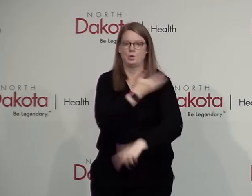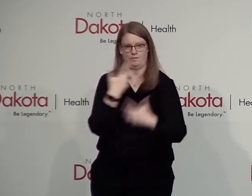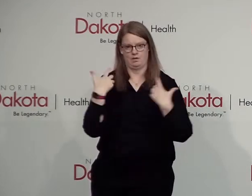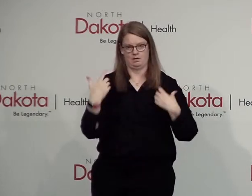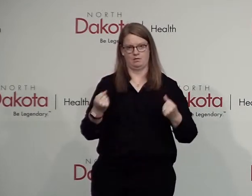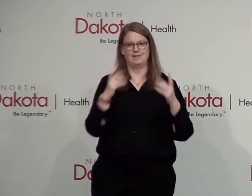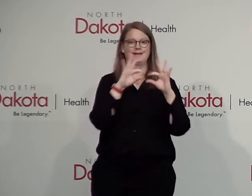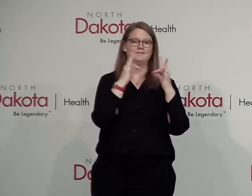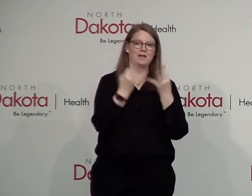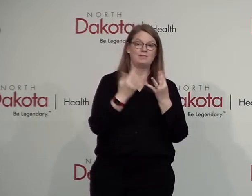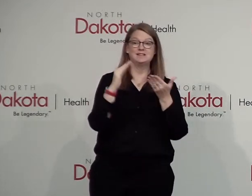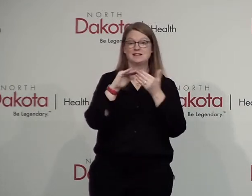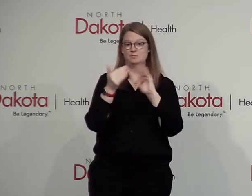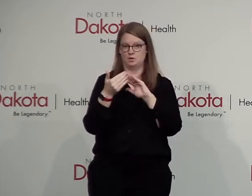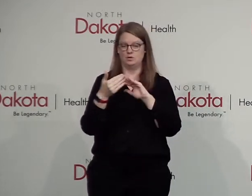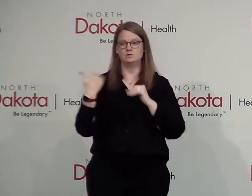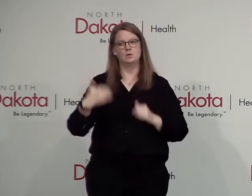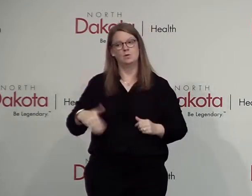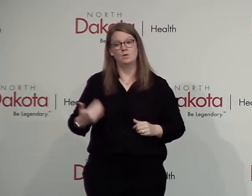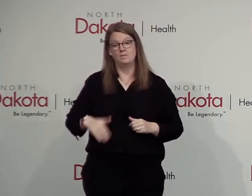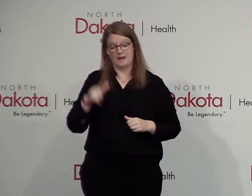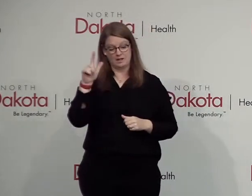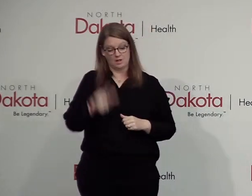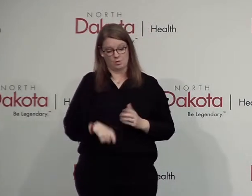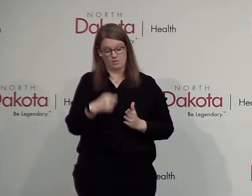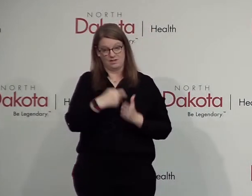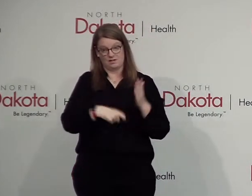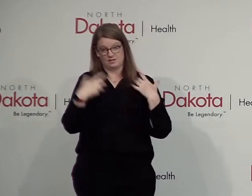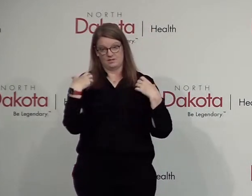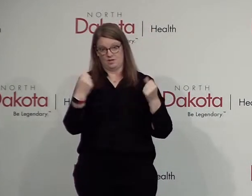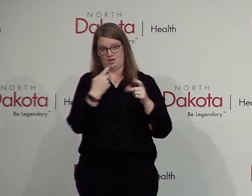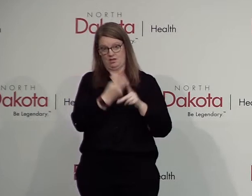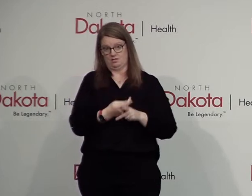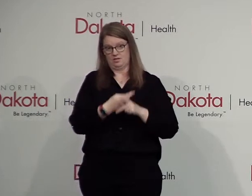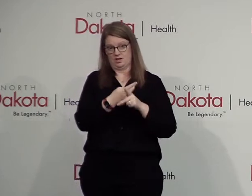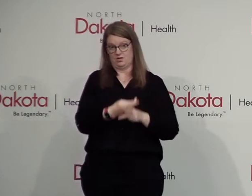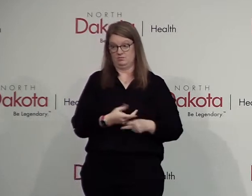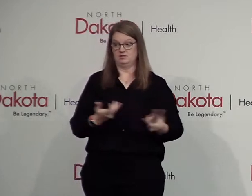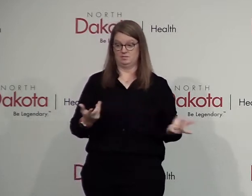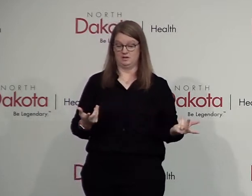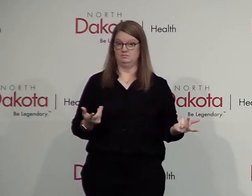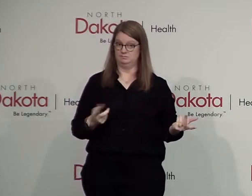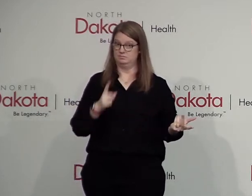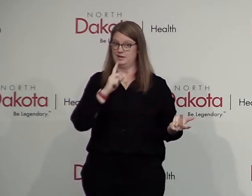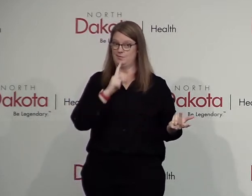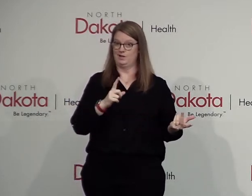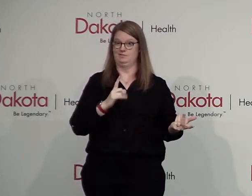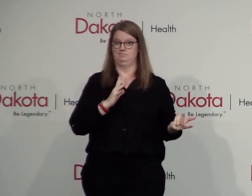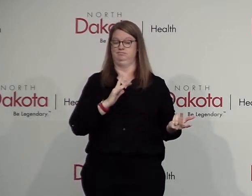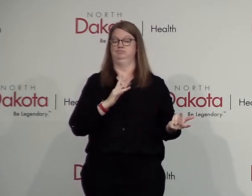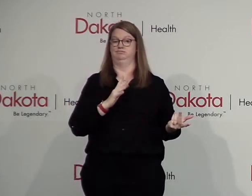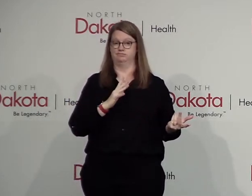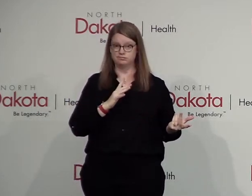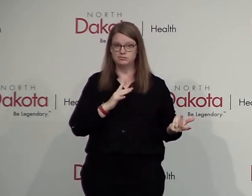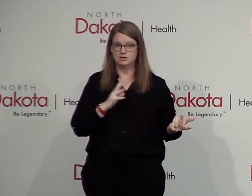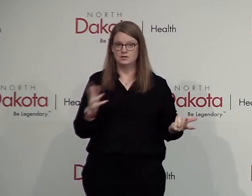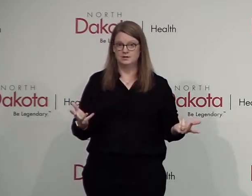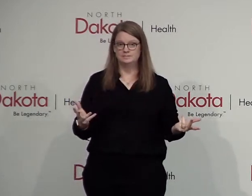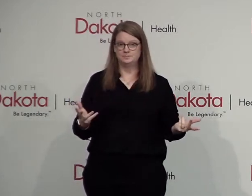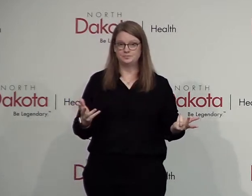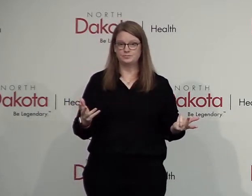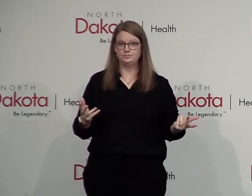families and communities, and they also lower the cost of healthcare like no other invention really at all ever in medicine. So